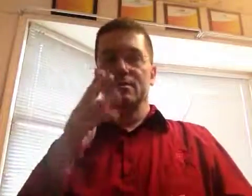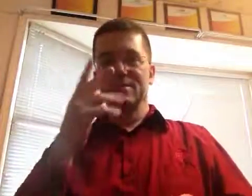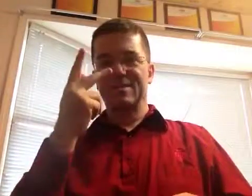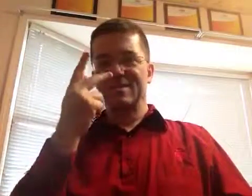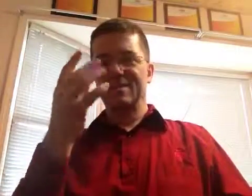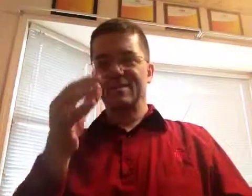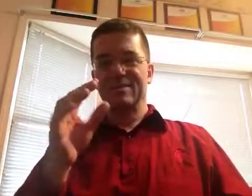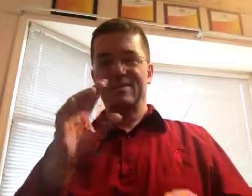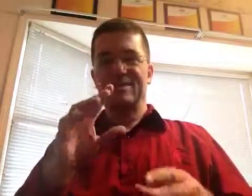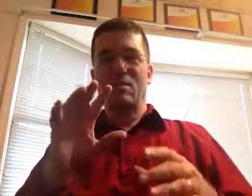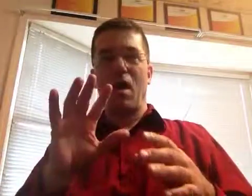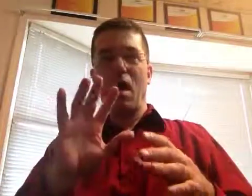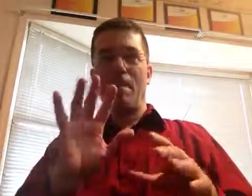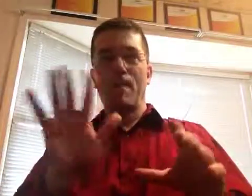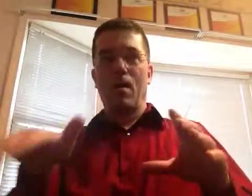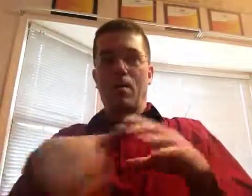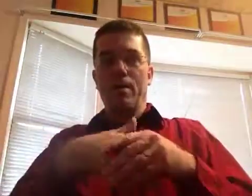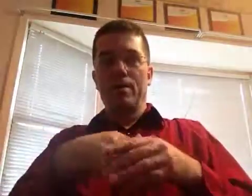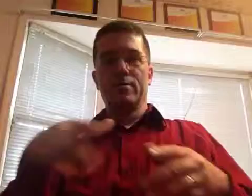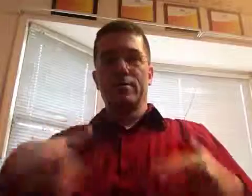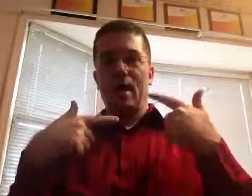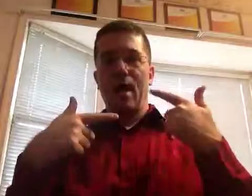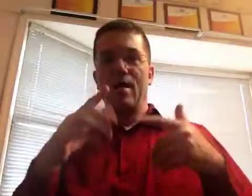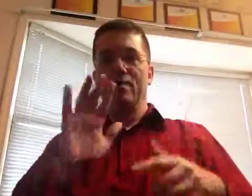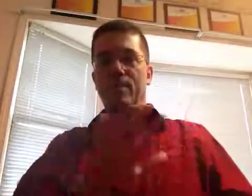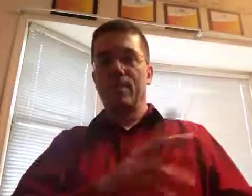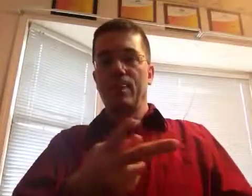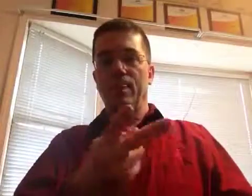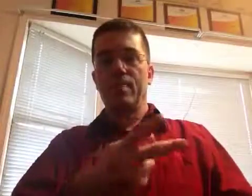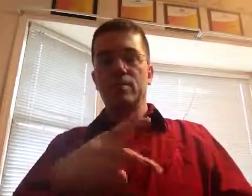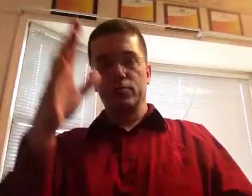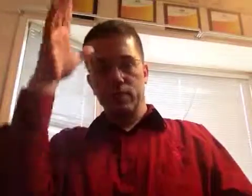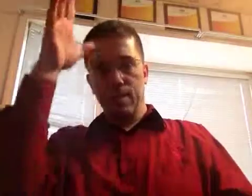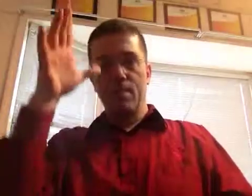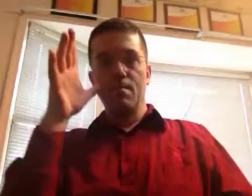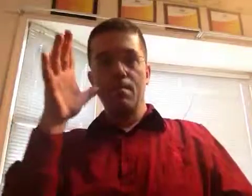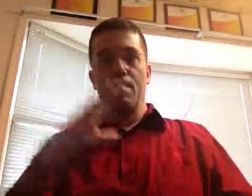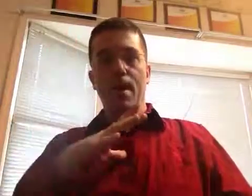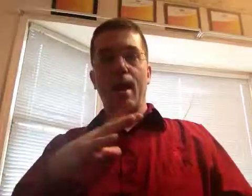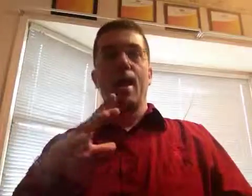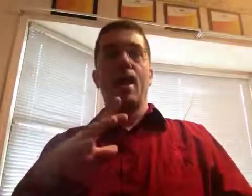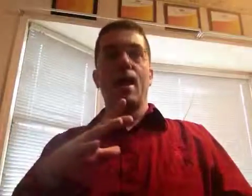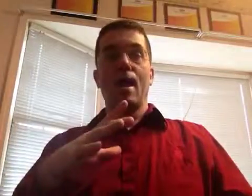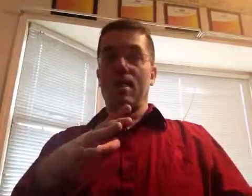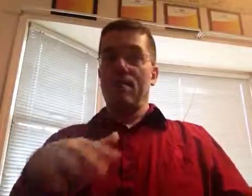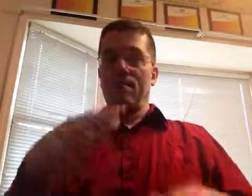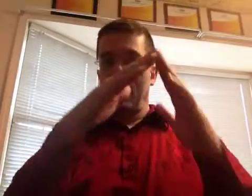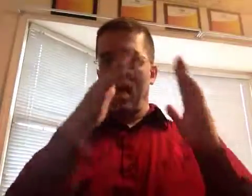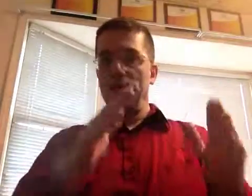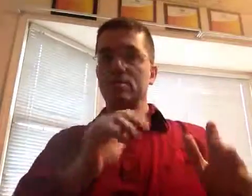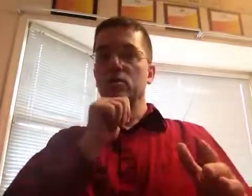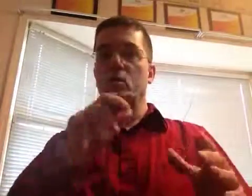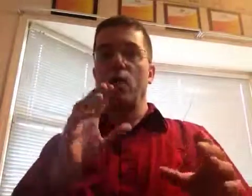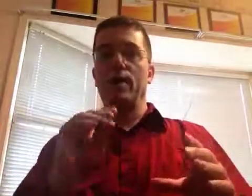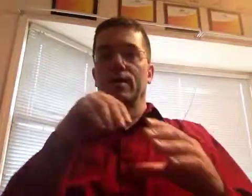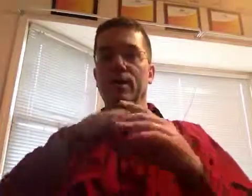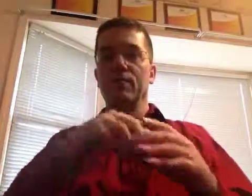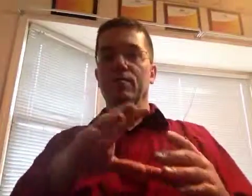the details of their married kids' lives. He's supposed to be man of the house. Yes, exactly. And you don't want to put him in a situation where